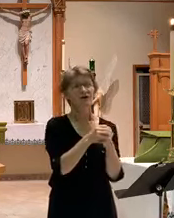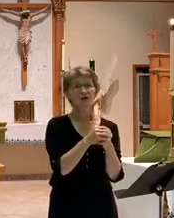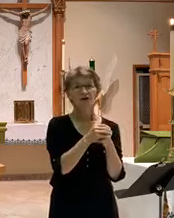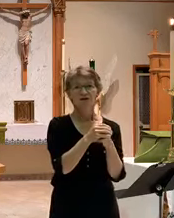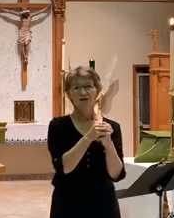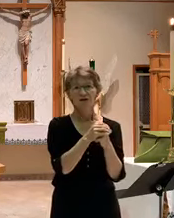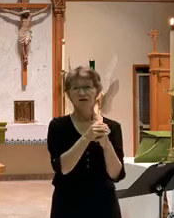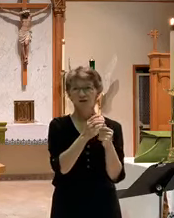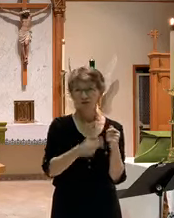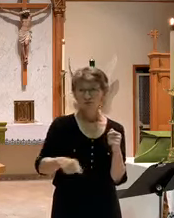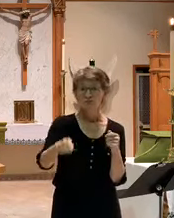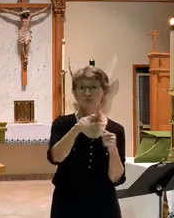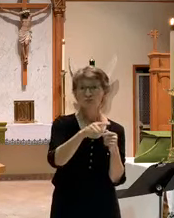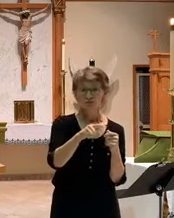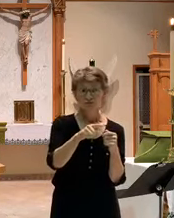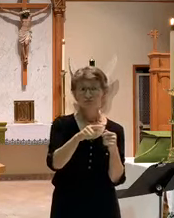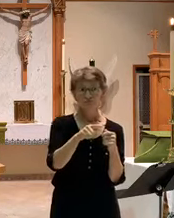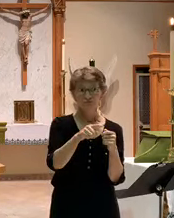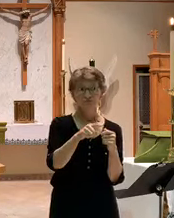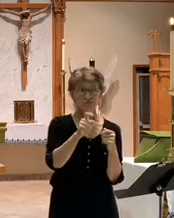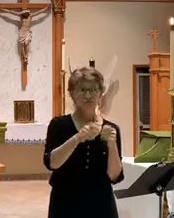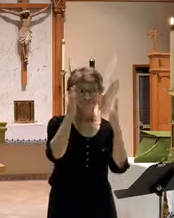Whoever has ears ought to hear.'"